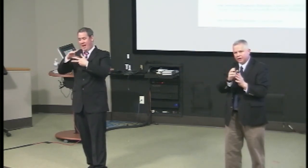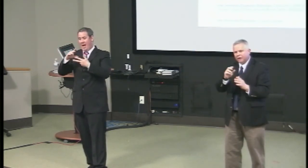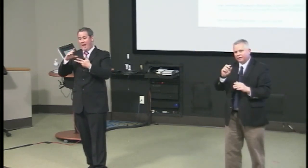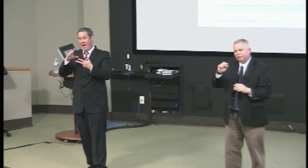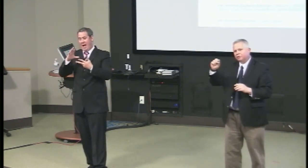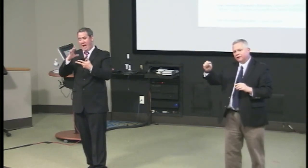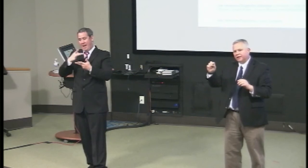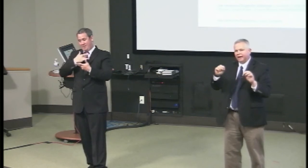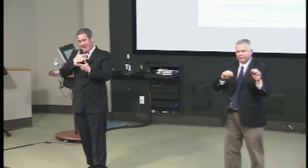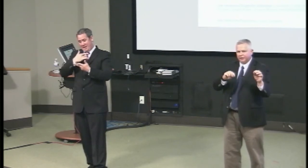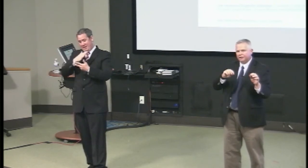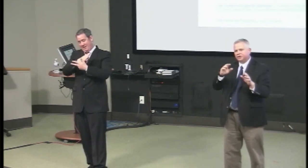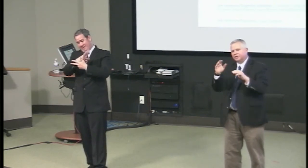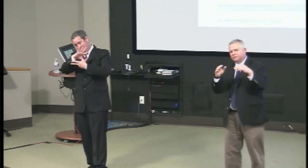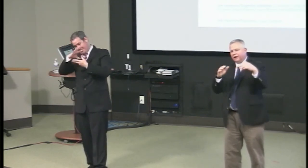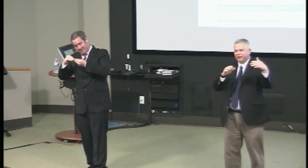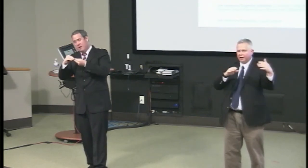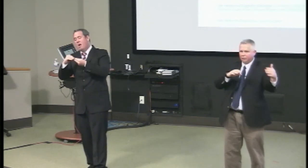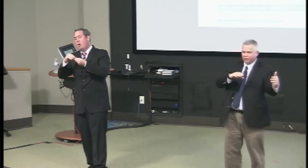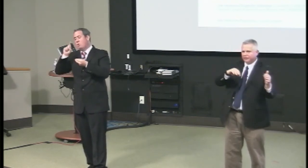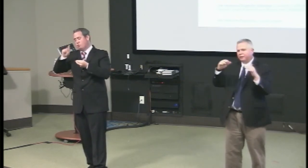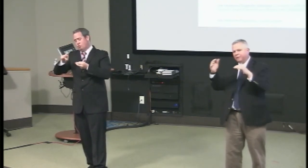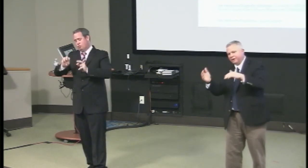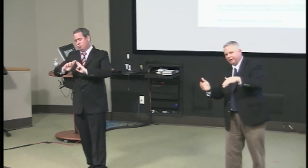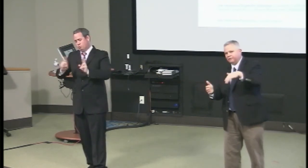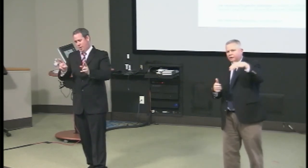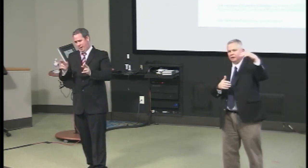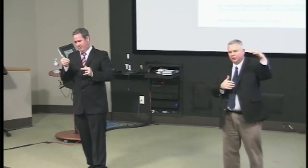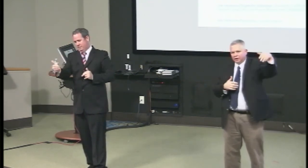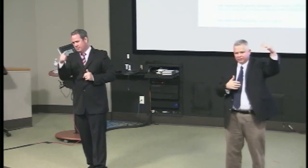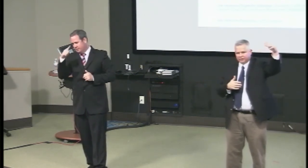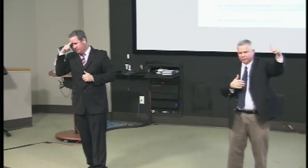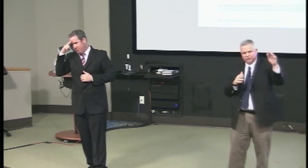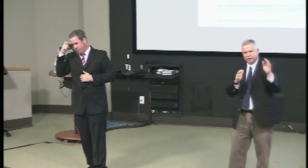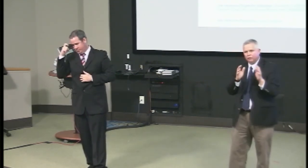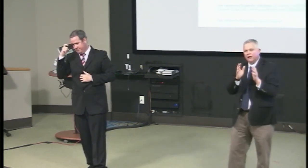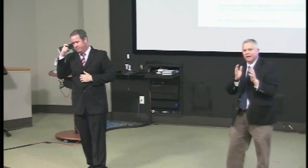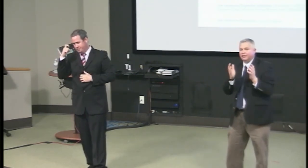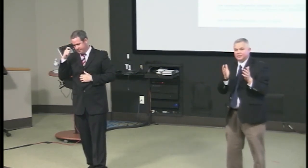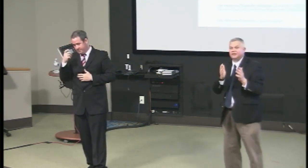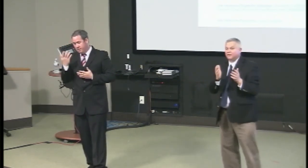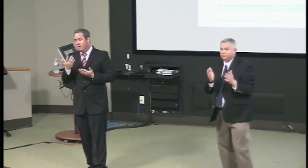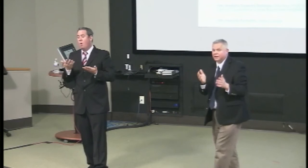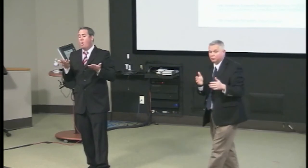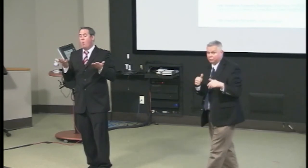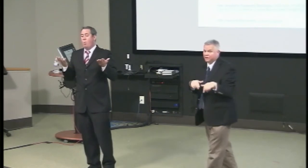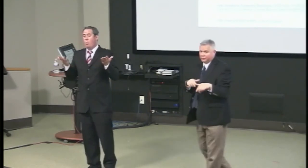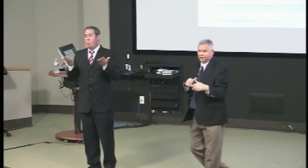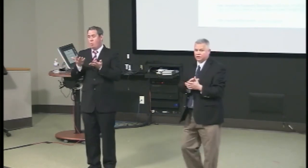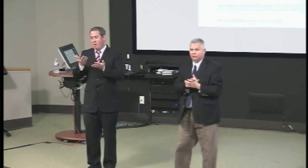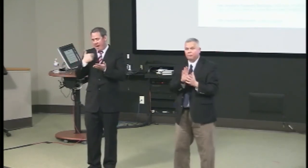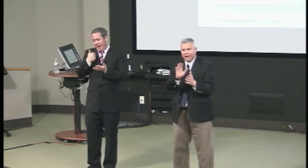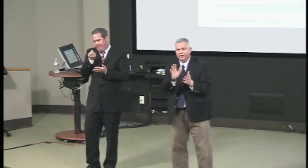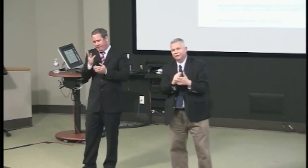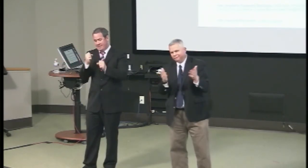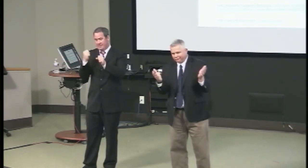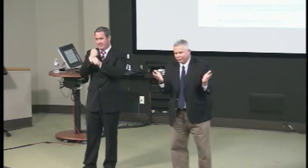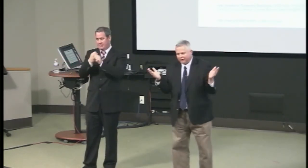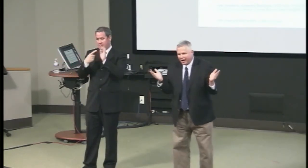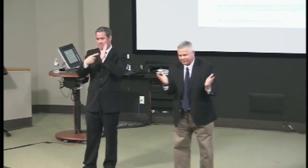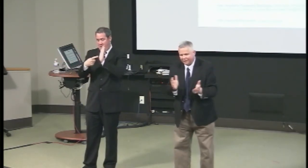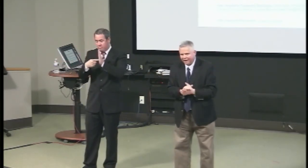statistical models that will look at candidate genes by MRS, by behavior, et cetera. So that stuff really will be done this year.